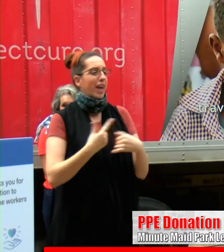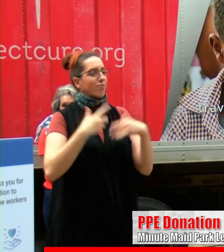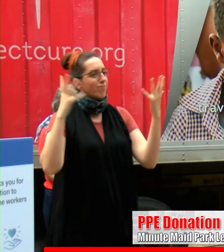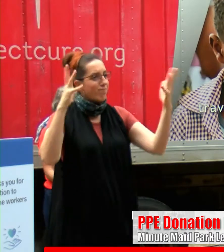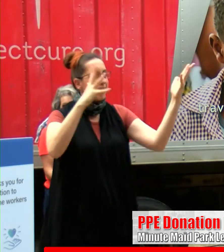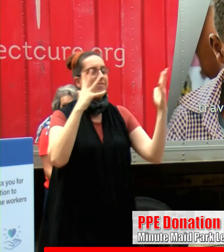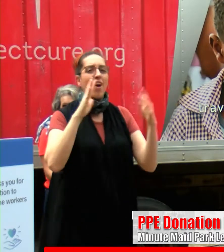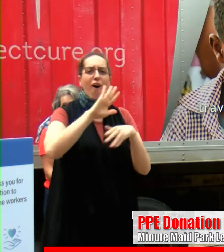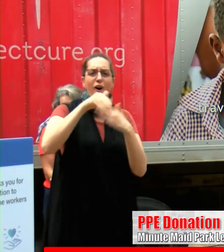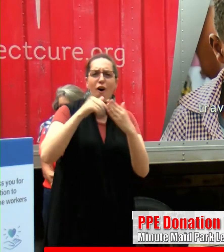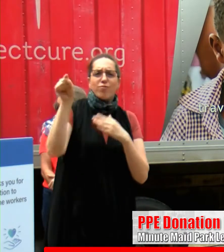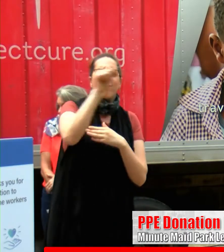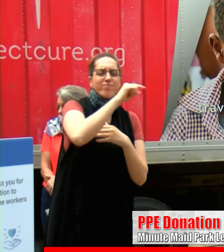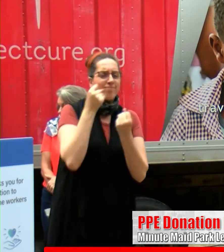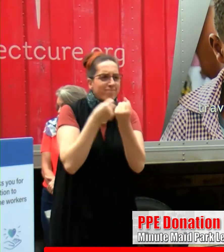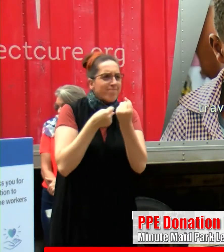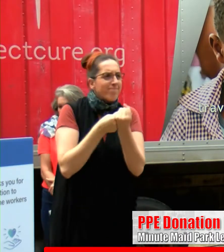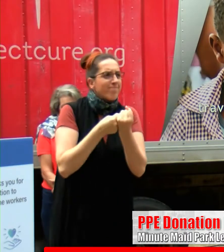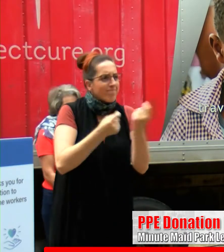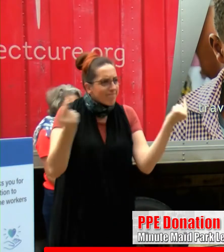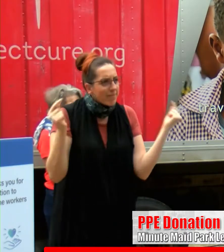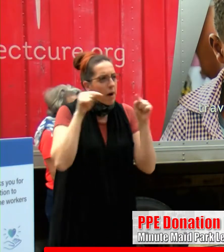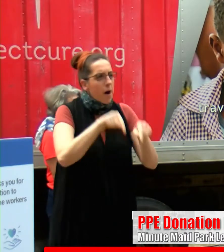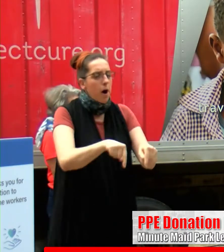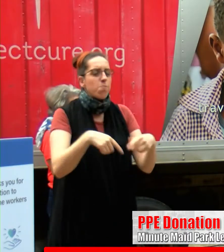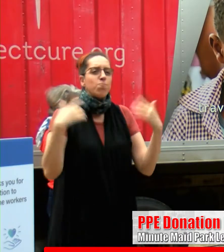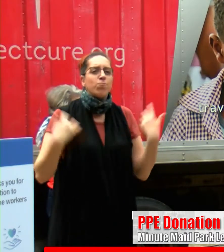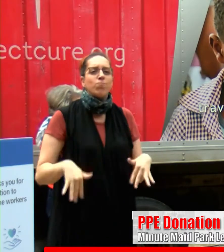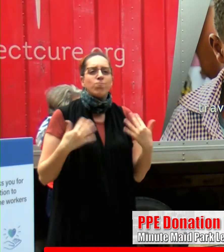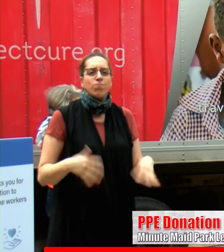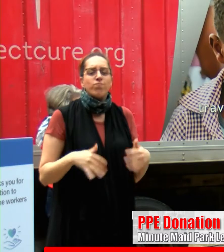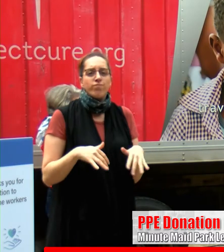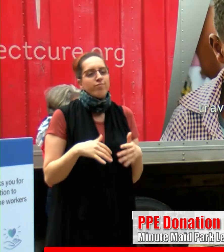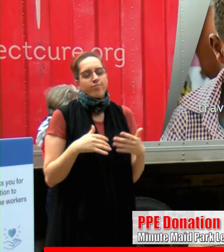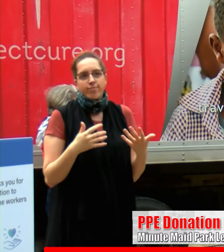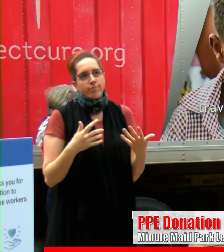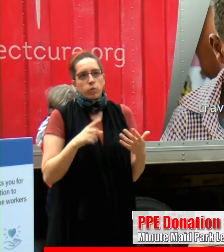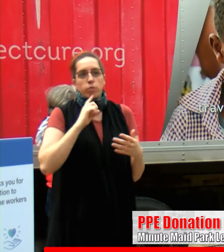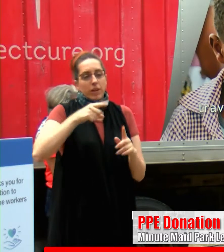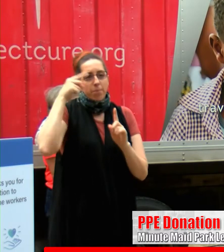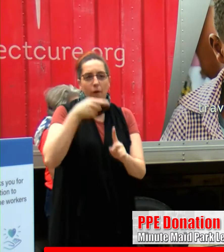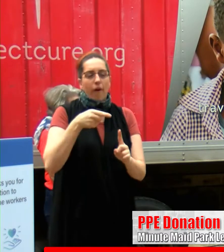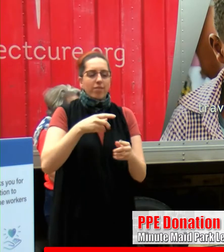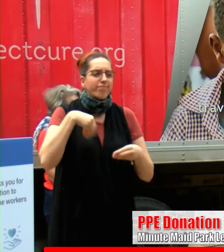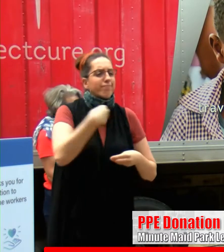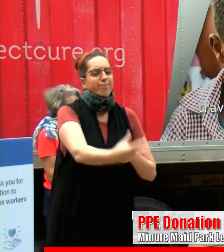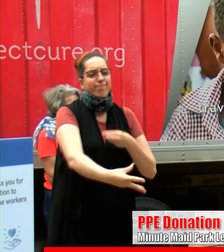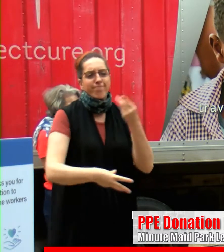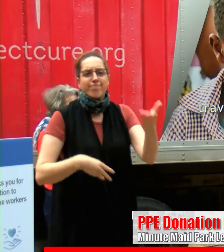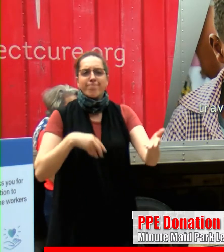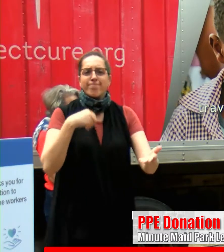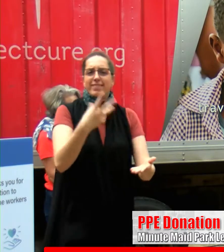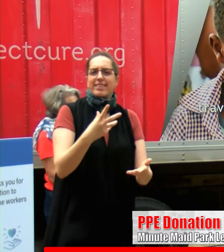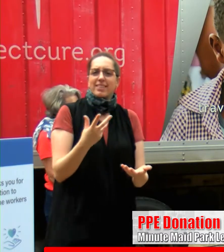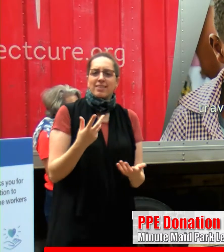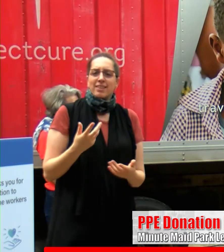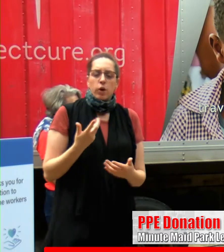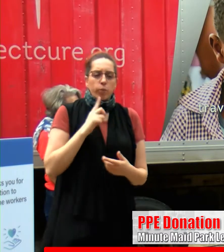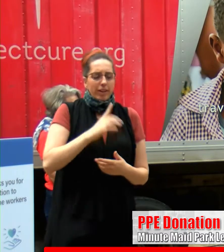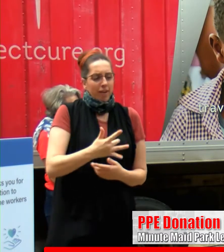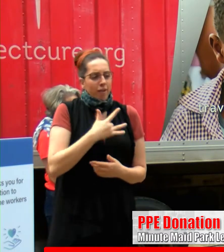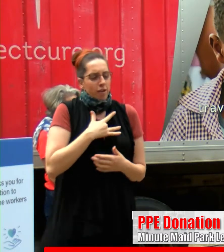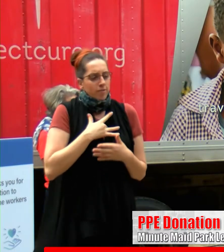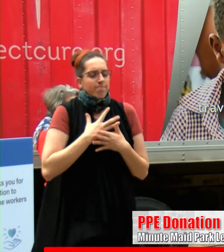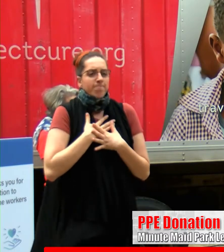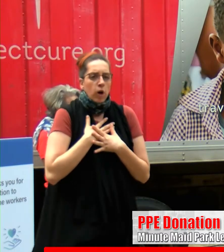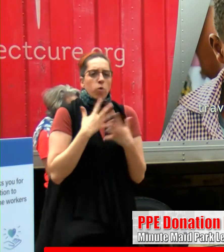the supporters who have been out here. It's just about giving. It's just about reaching down into our hearts